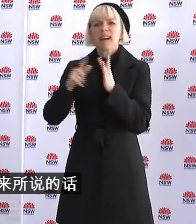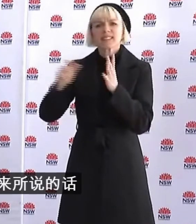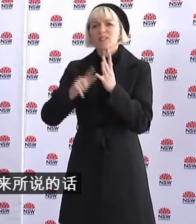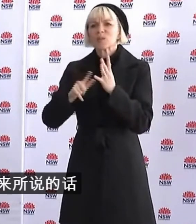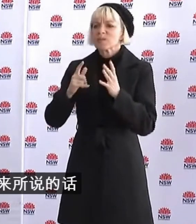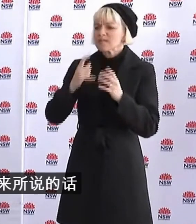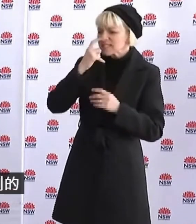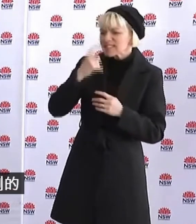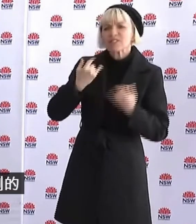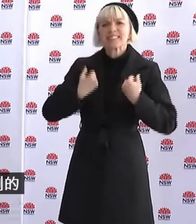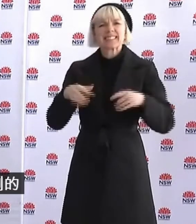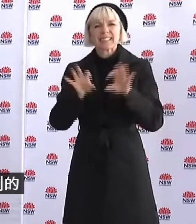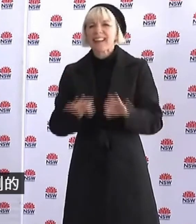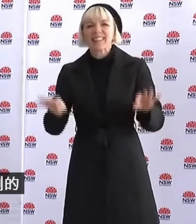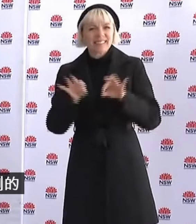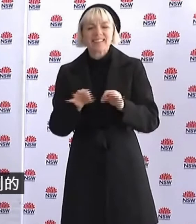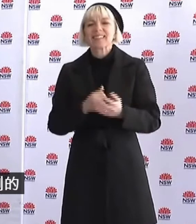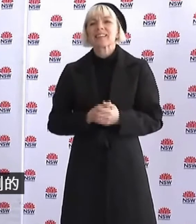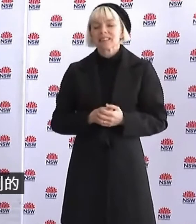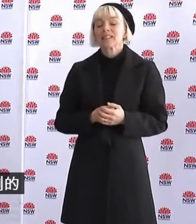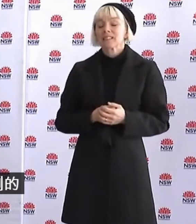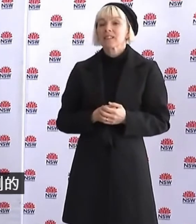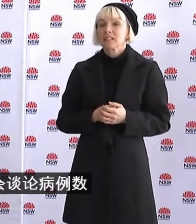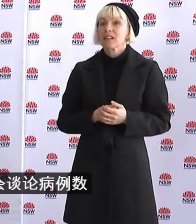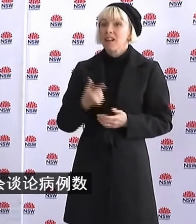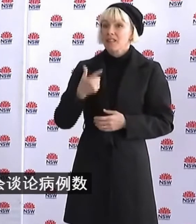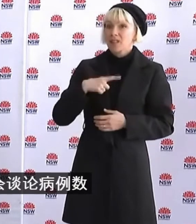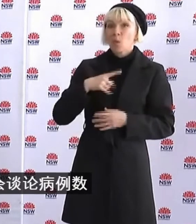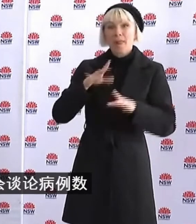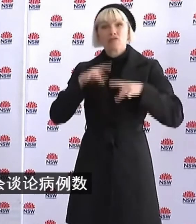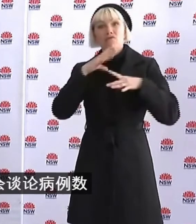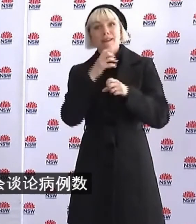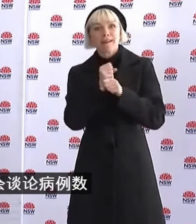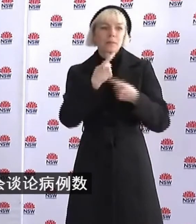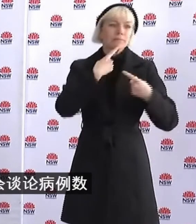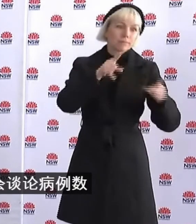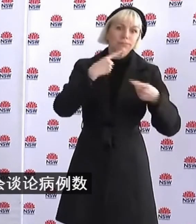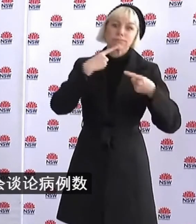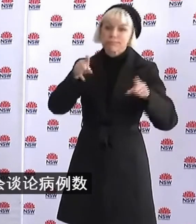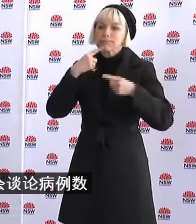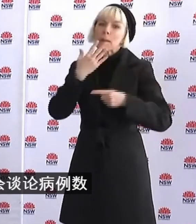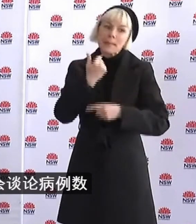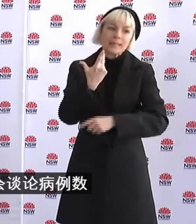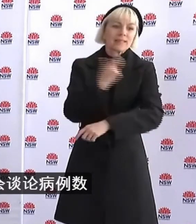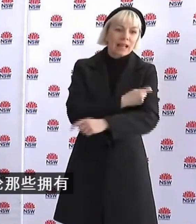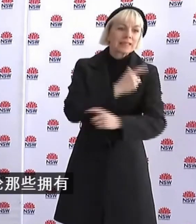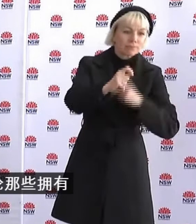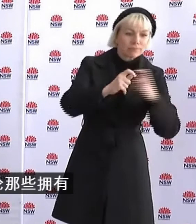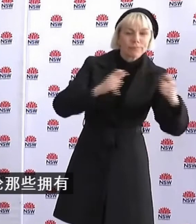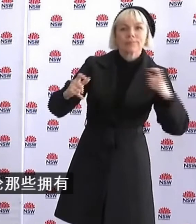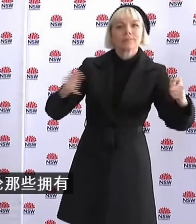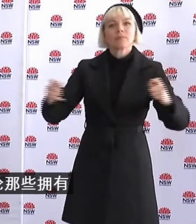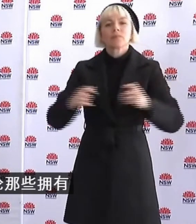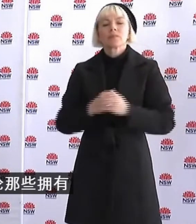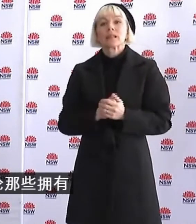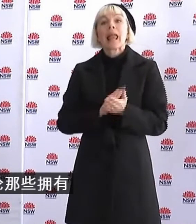government has been saying for a long time, is when we have a large proportion of our population vaccinated, we won't be talking about case numbers anymore. That will